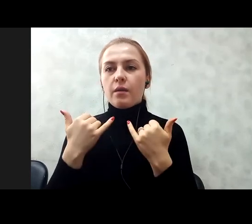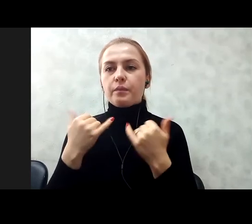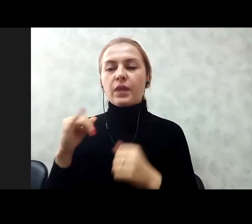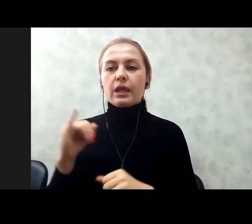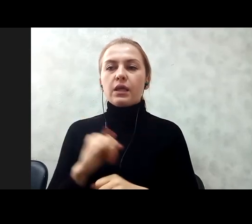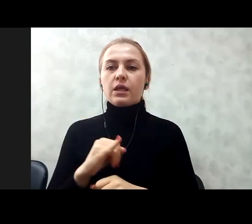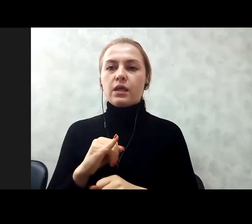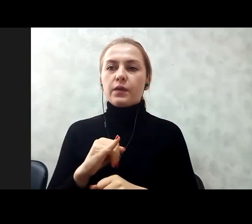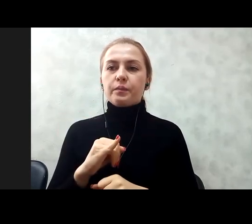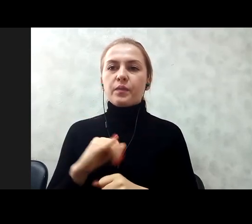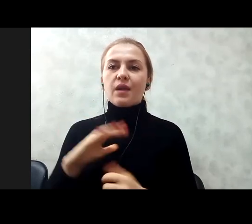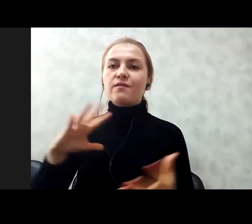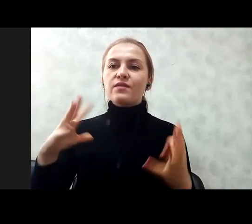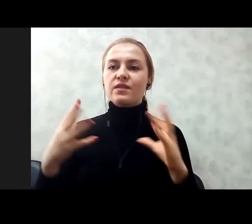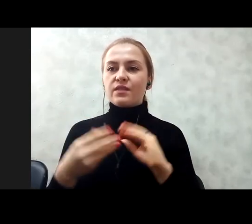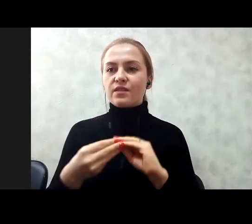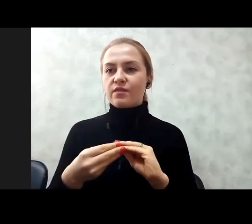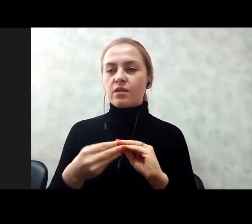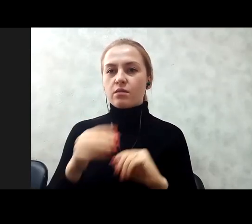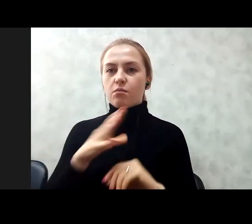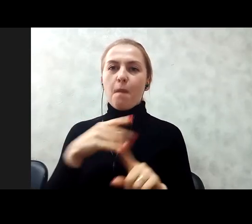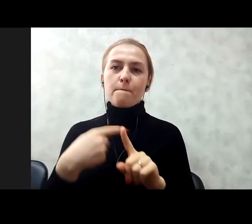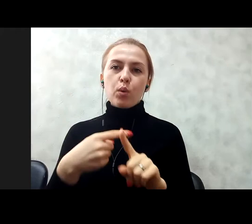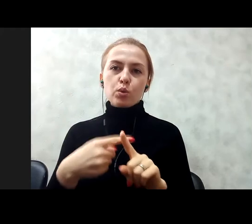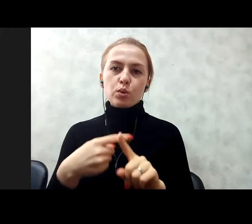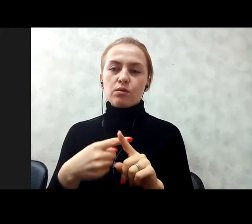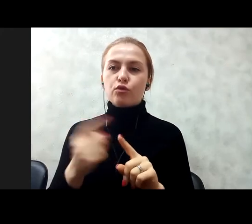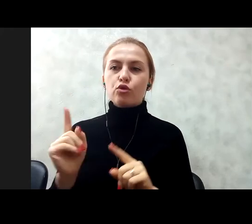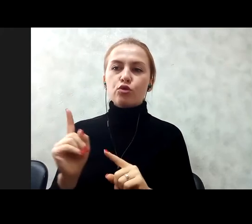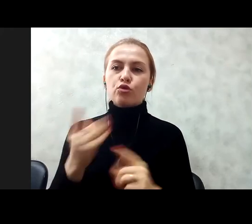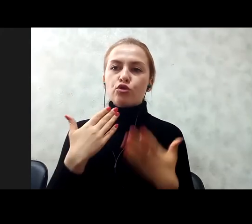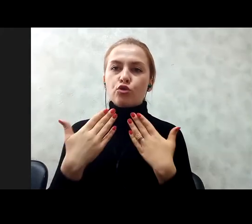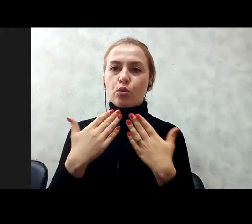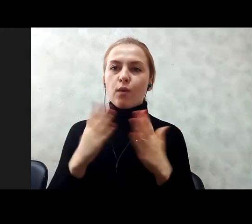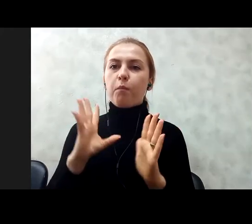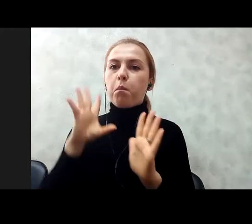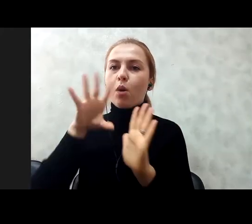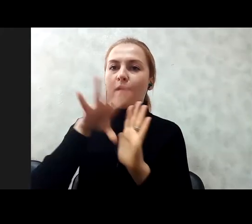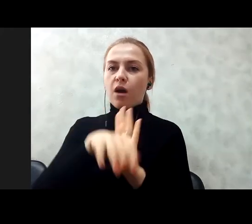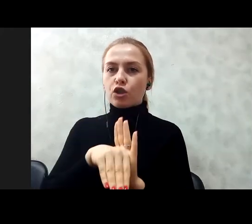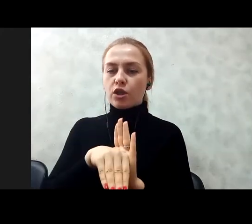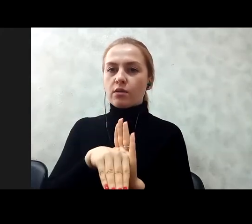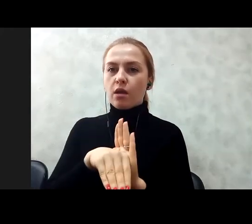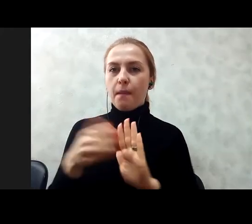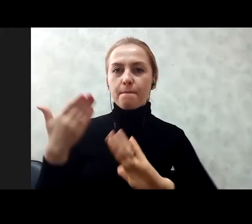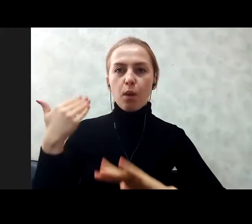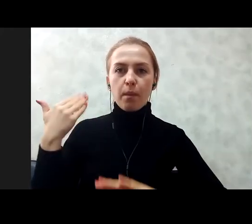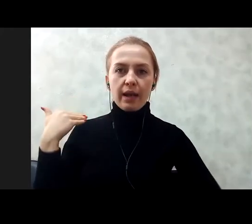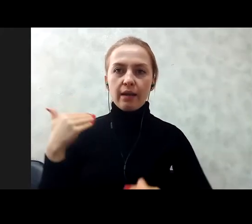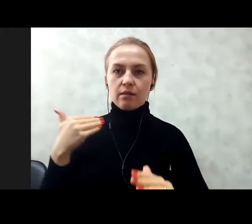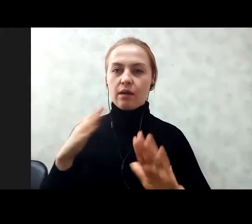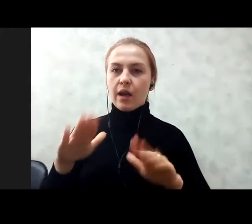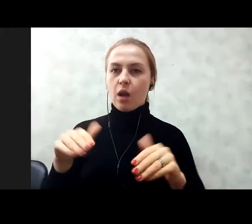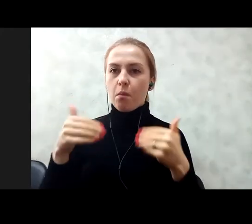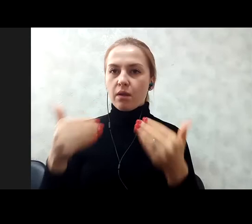positive development that some of the long-standing Congress recommendations have been implemented by Ukraine, notably voting rights of